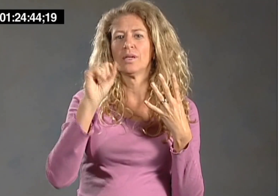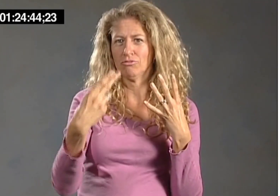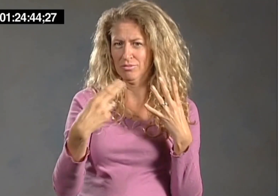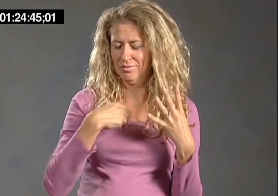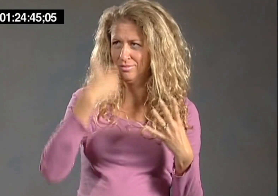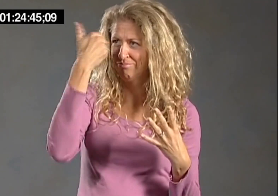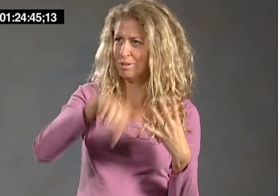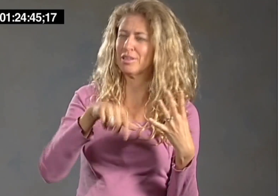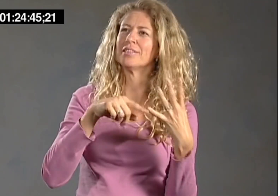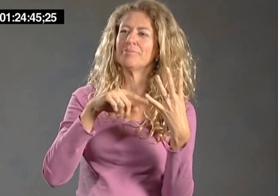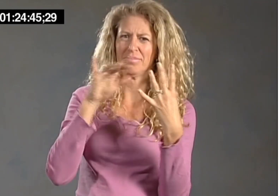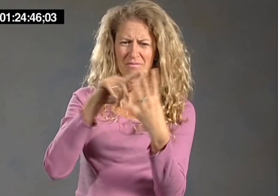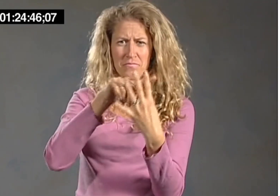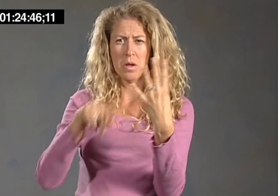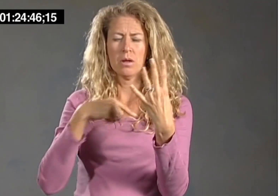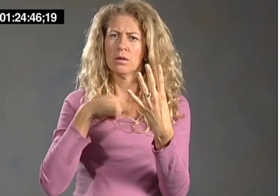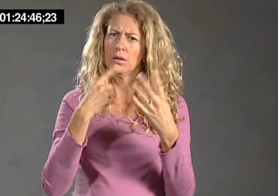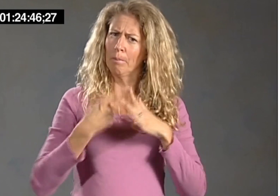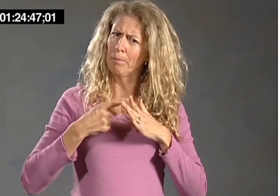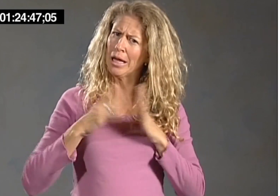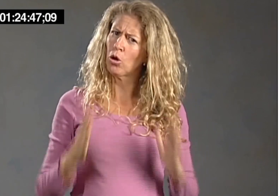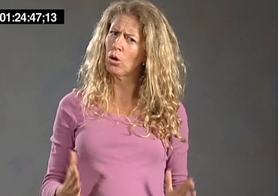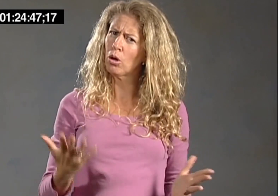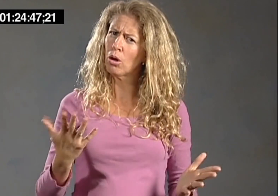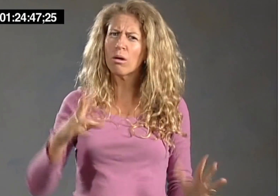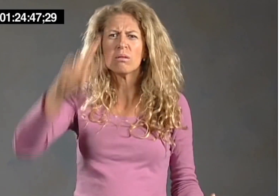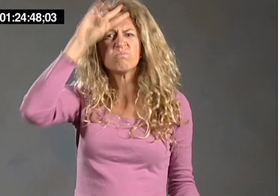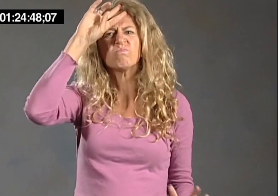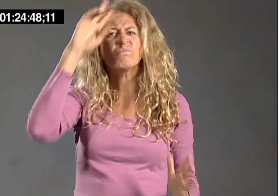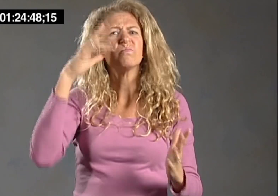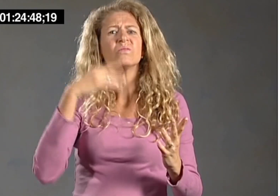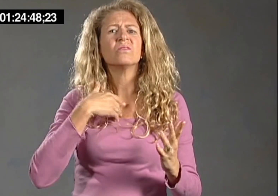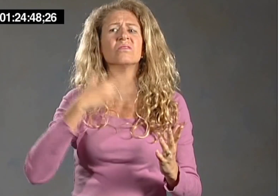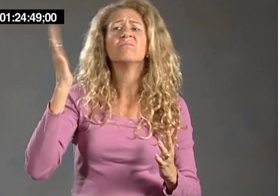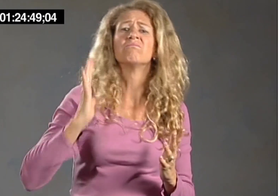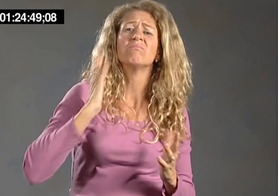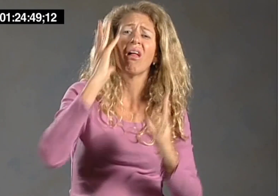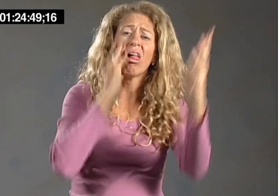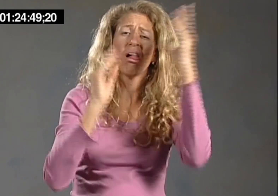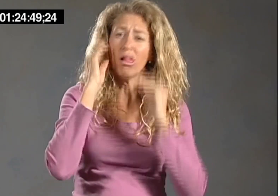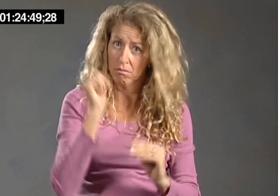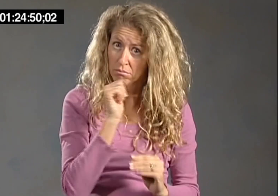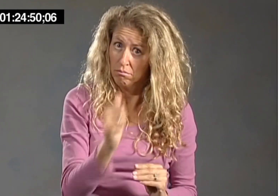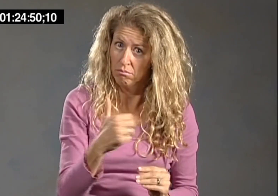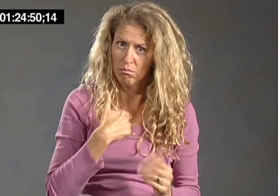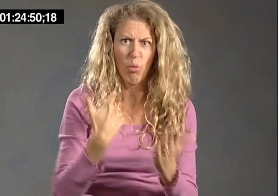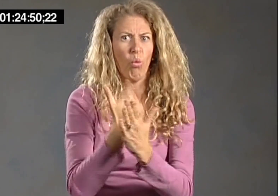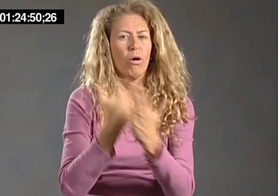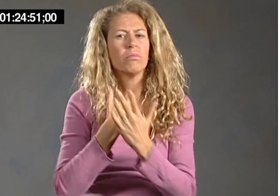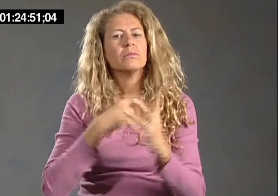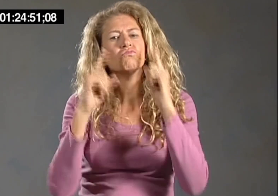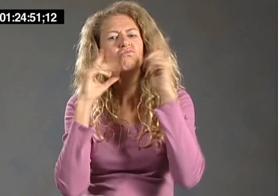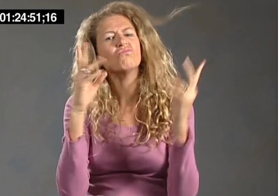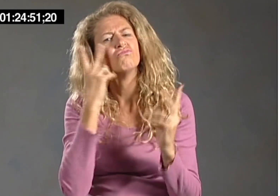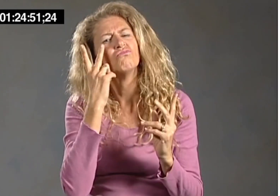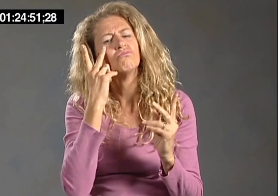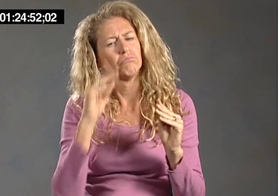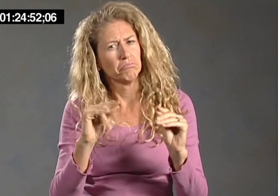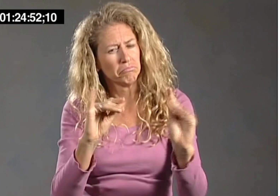4 kinds of seeds: cabbage, spinach, pepper, and squash. But I was a beginner.